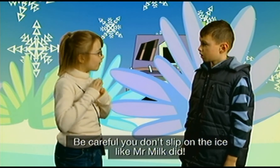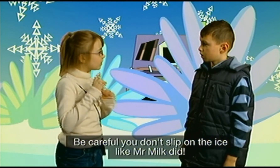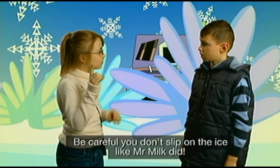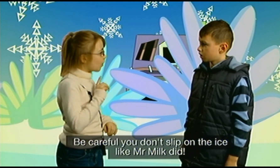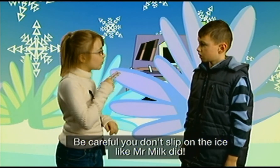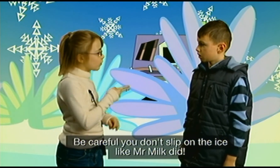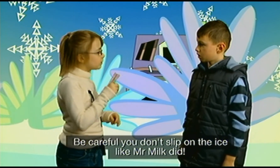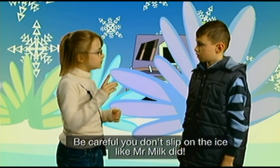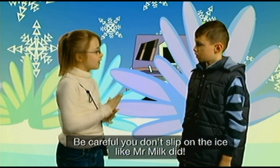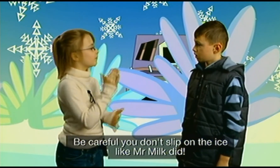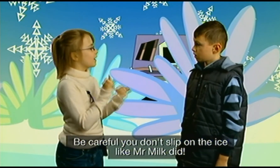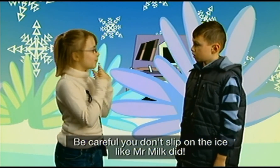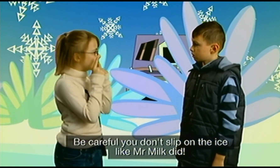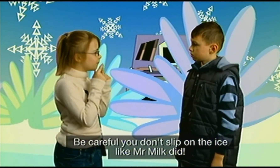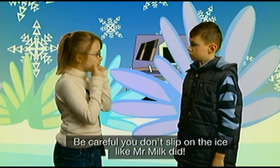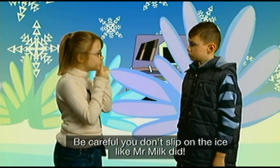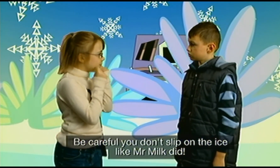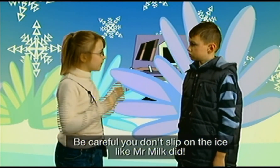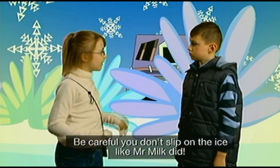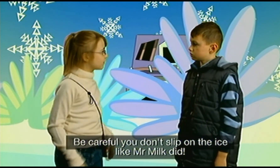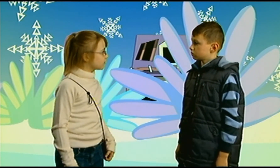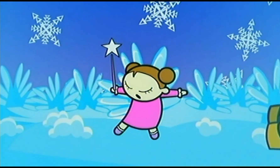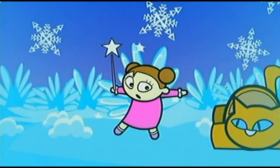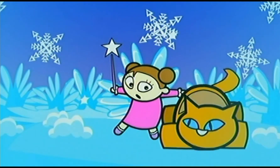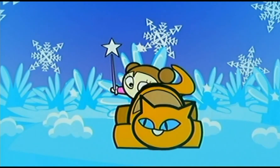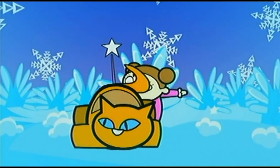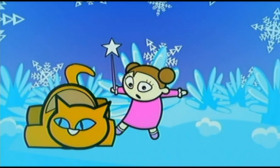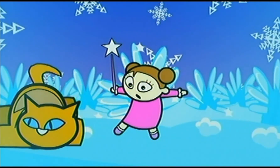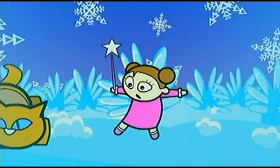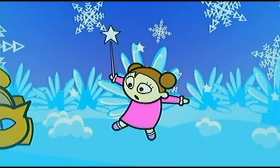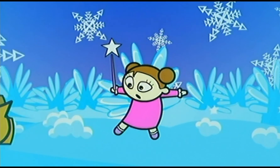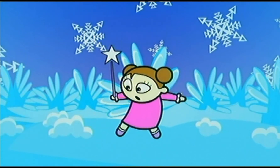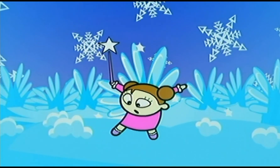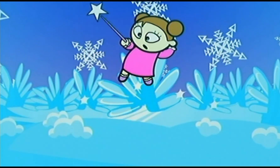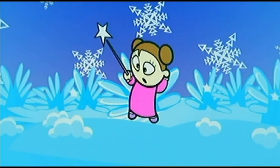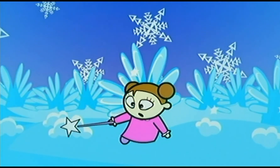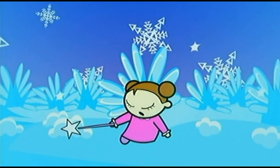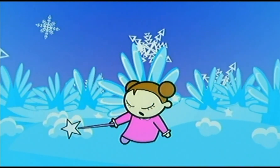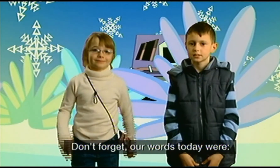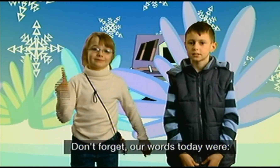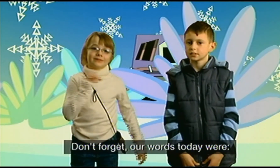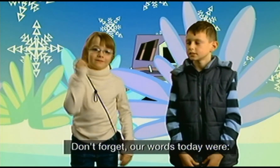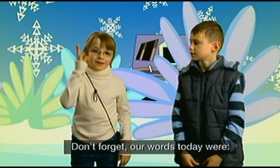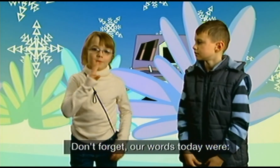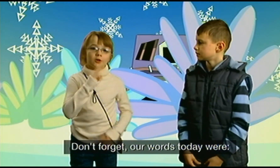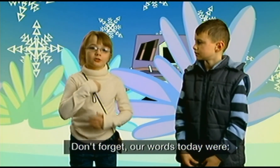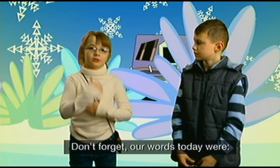careful you don't slip in the ice like Mr. Milk did. Don't forget our